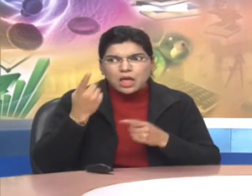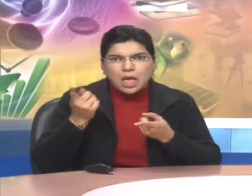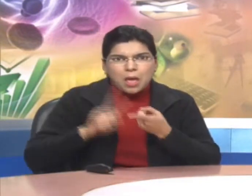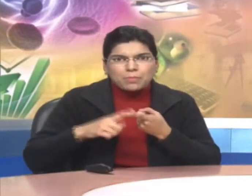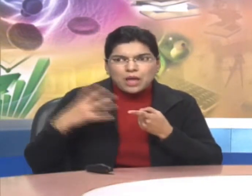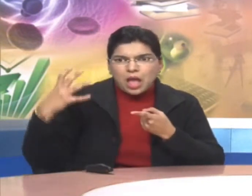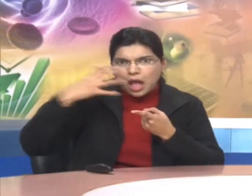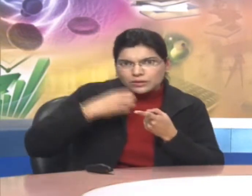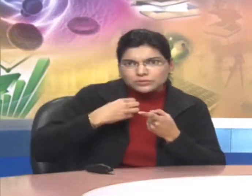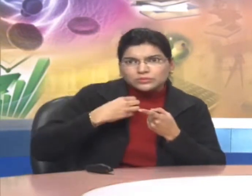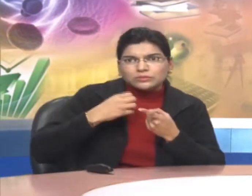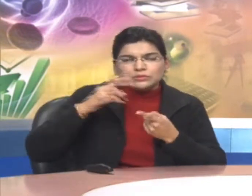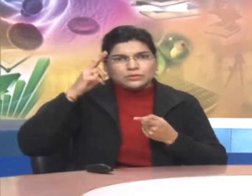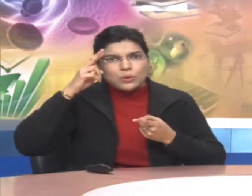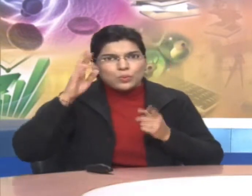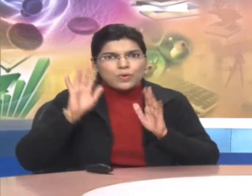a crashing sound